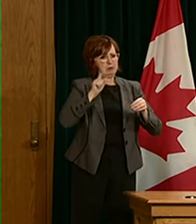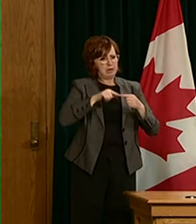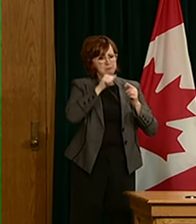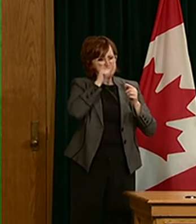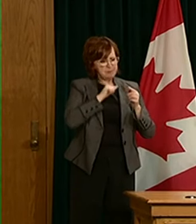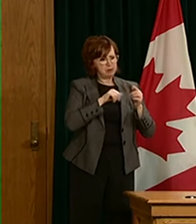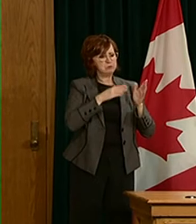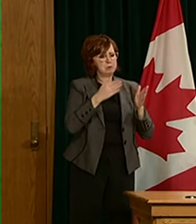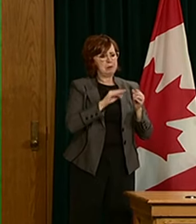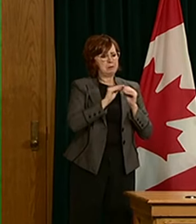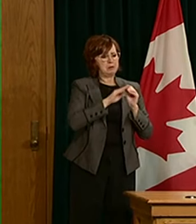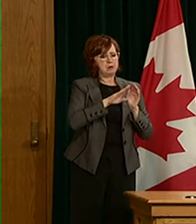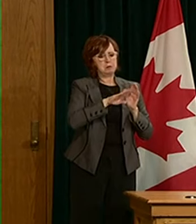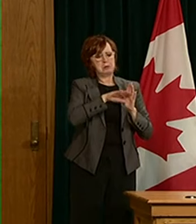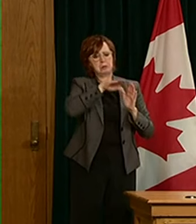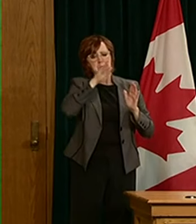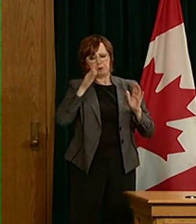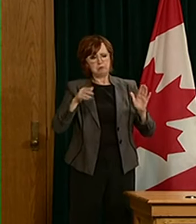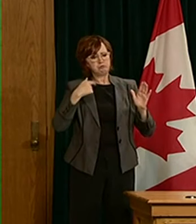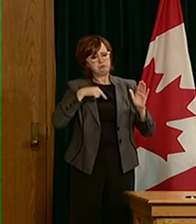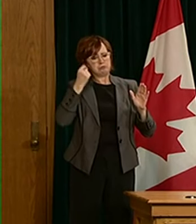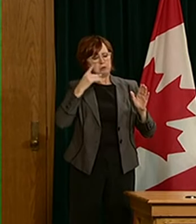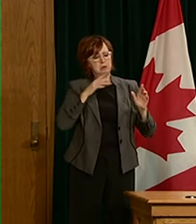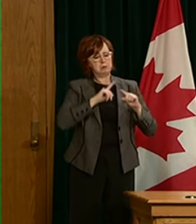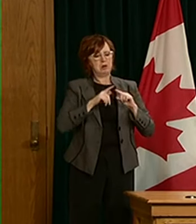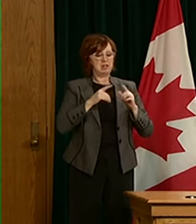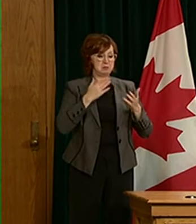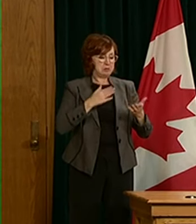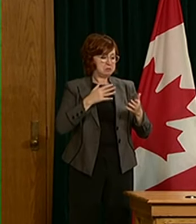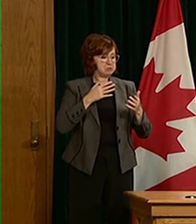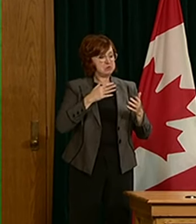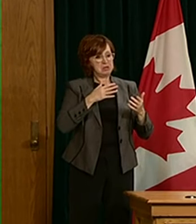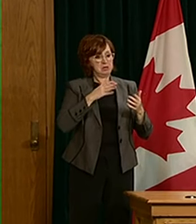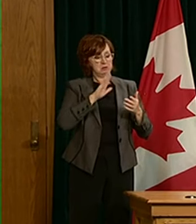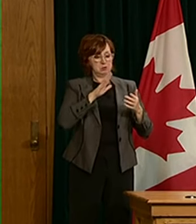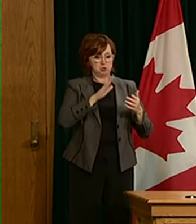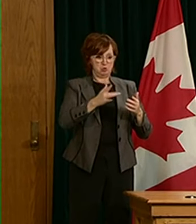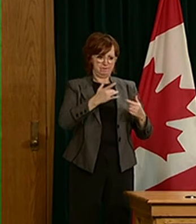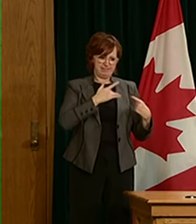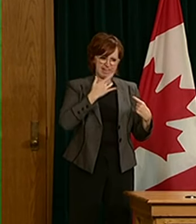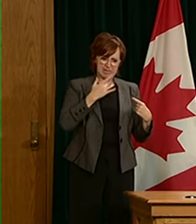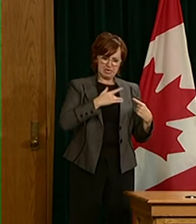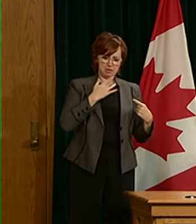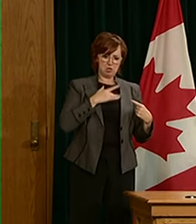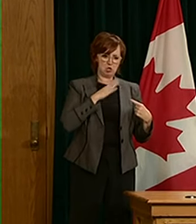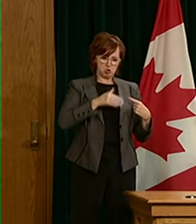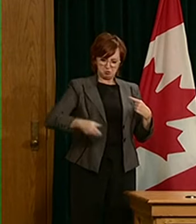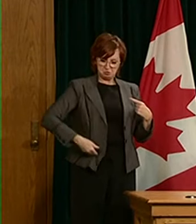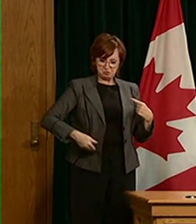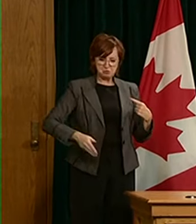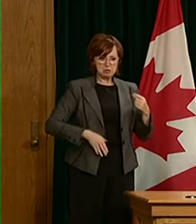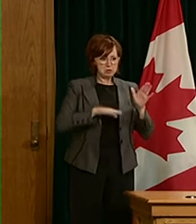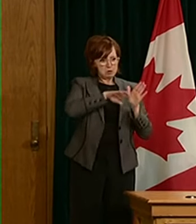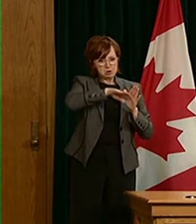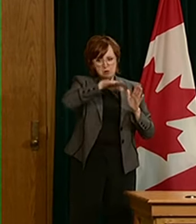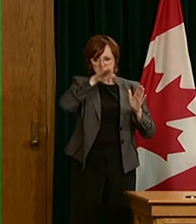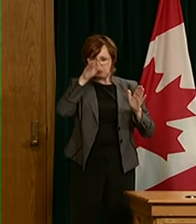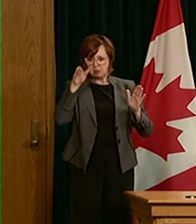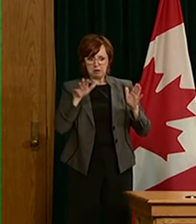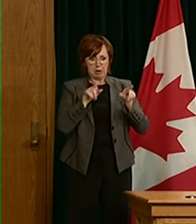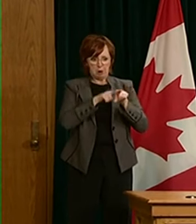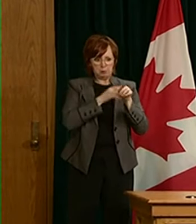tell people at least how long these social distancing restrictions need to be in place for? Because that's kind of the main question people